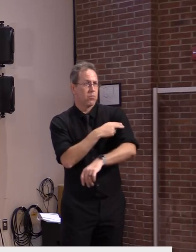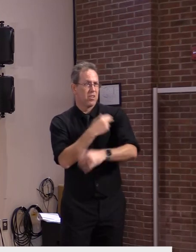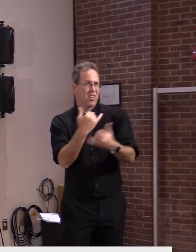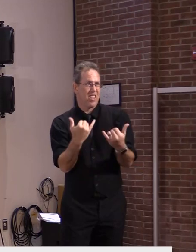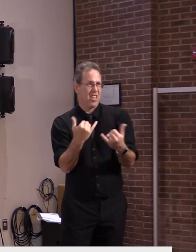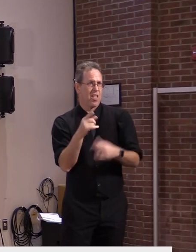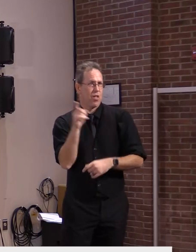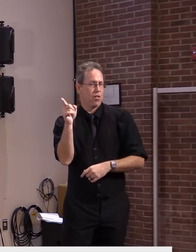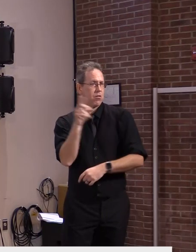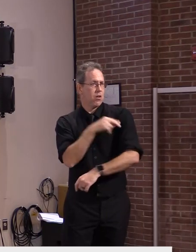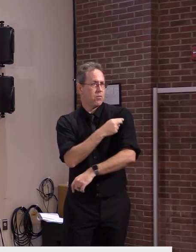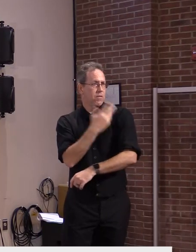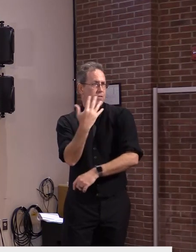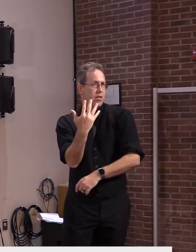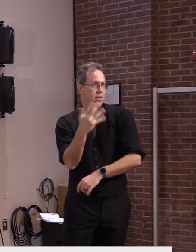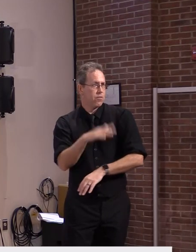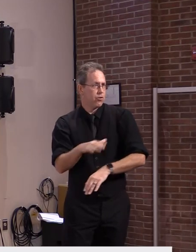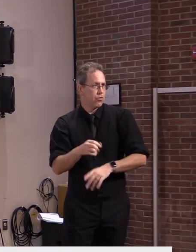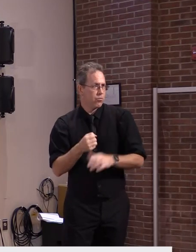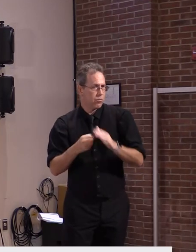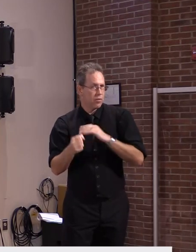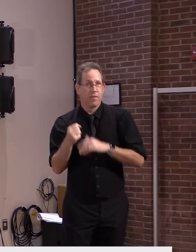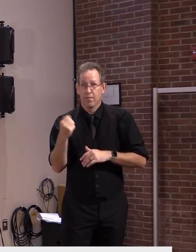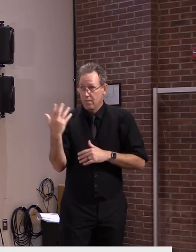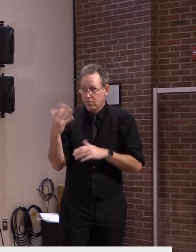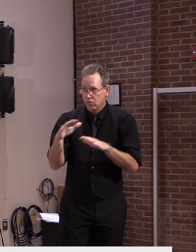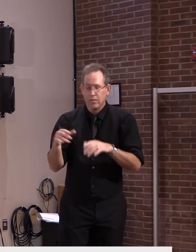Of pediatric patients? Pediatric patients.